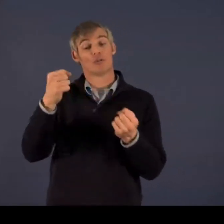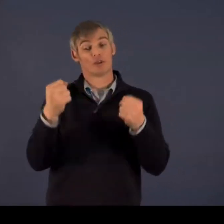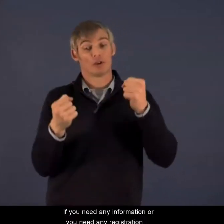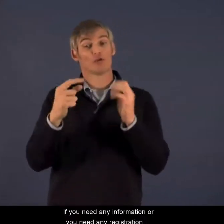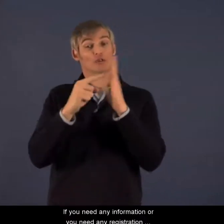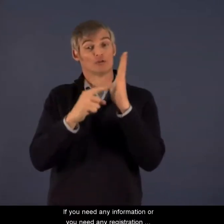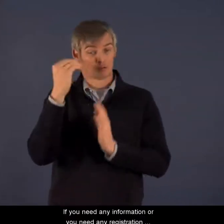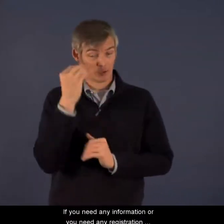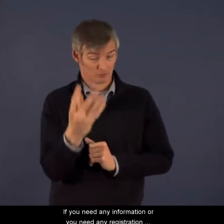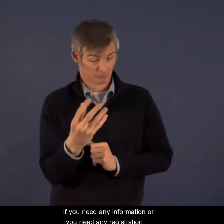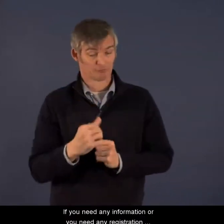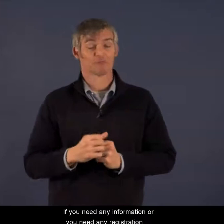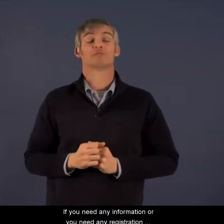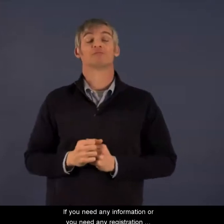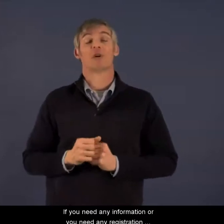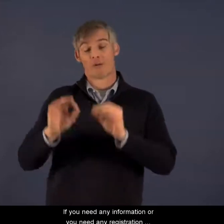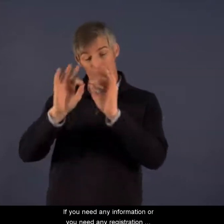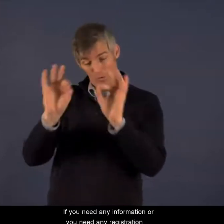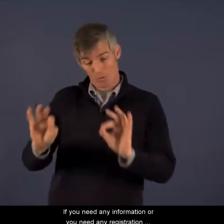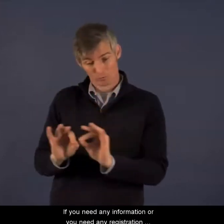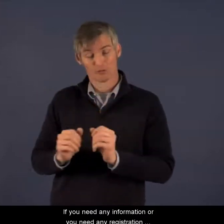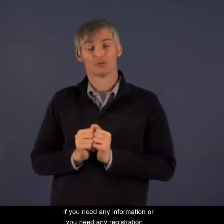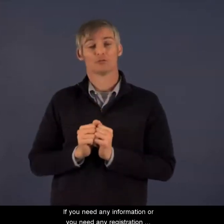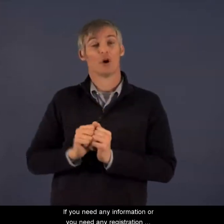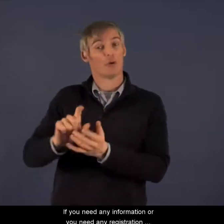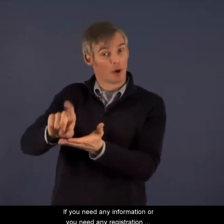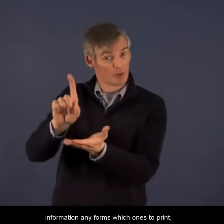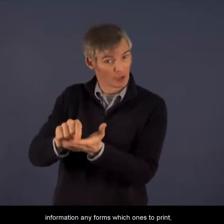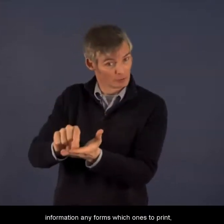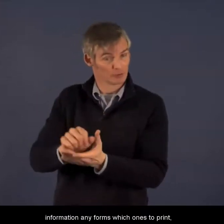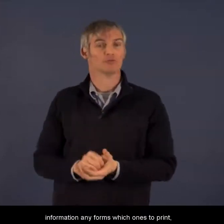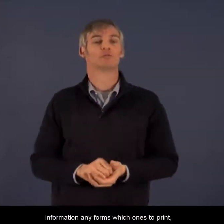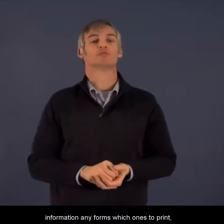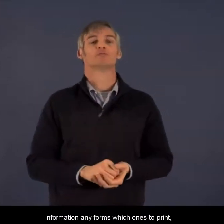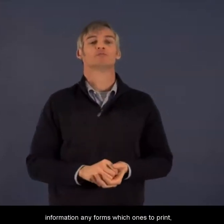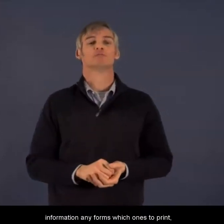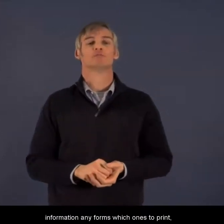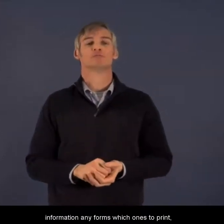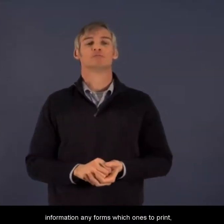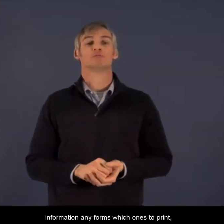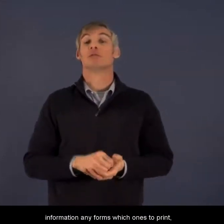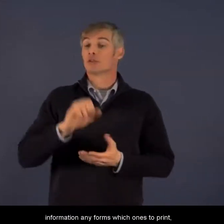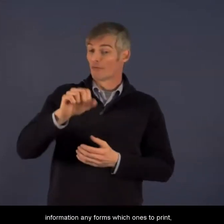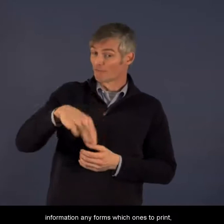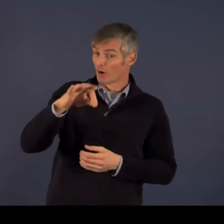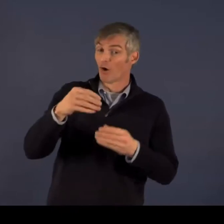If you need any information or you need any registration information, any forms, which ones to print,